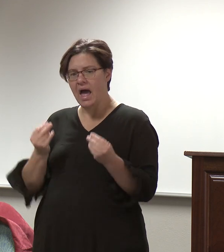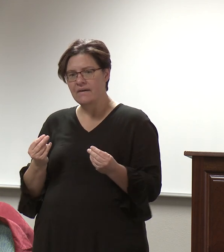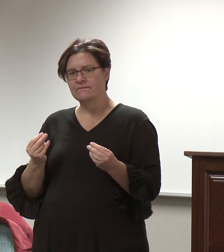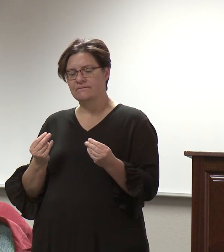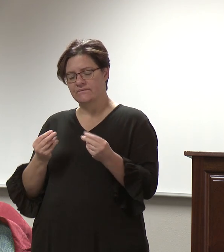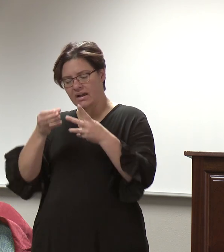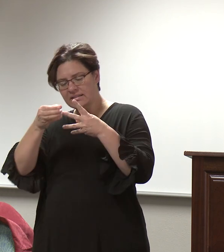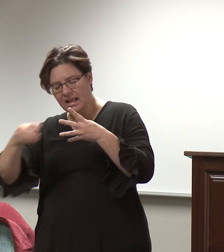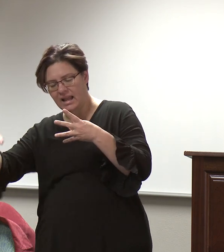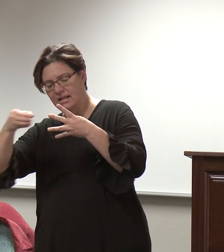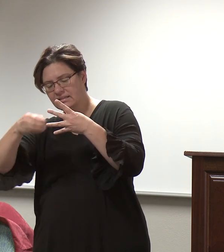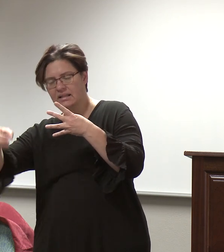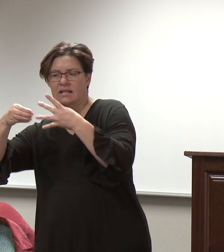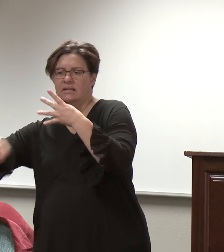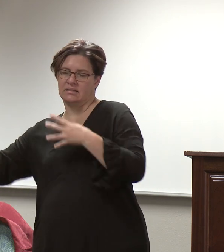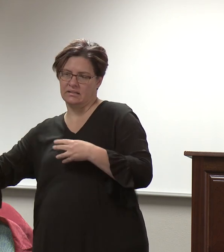satellite